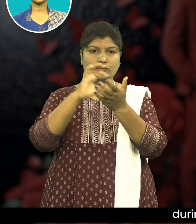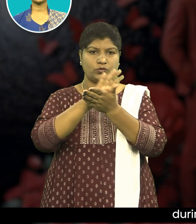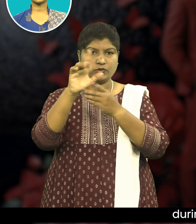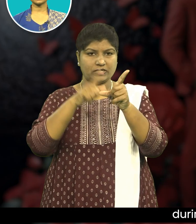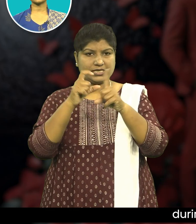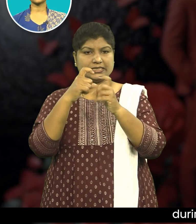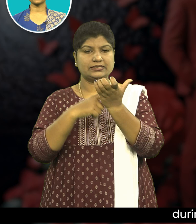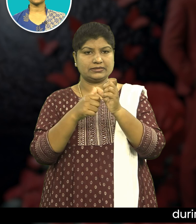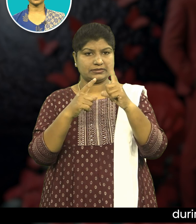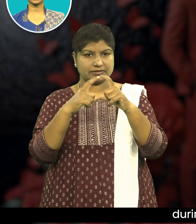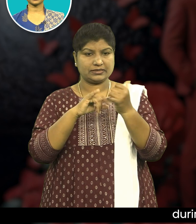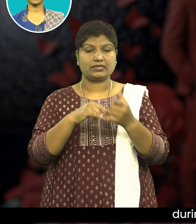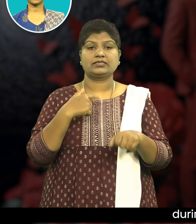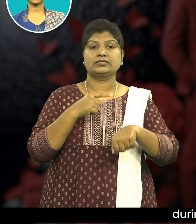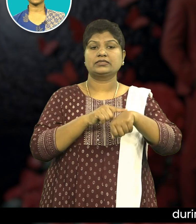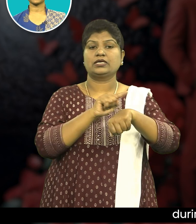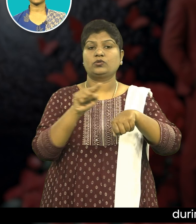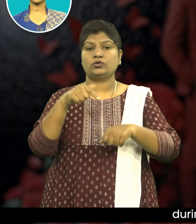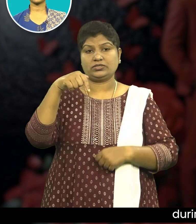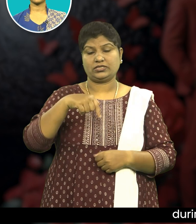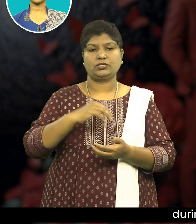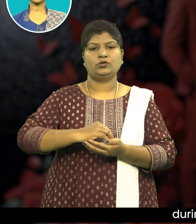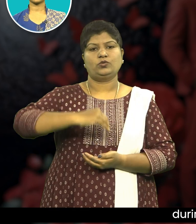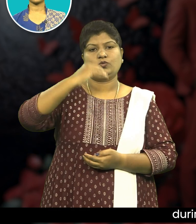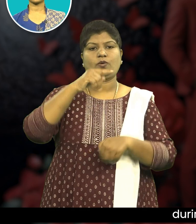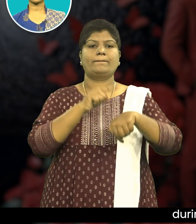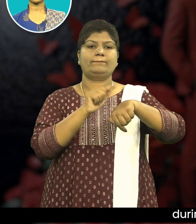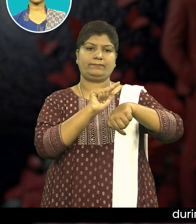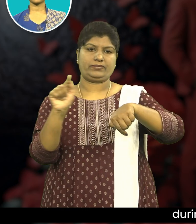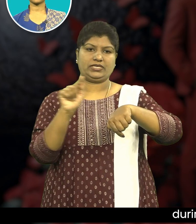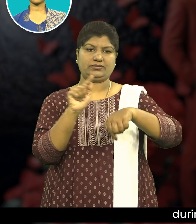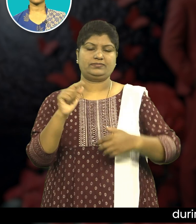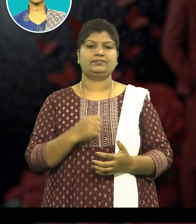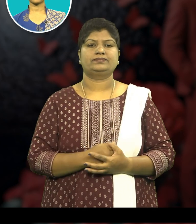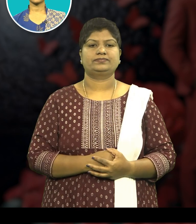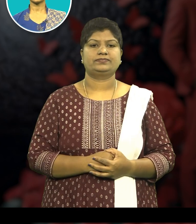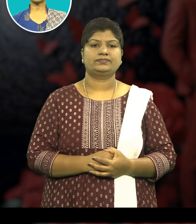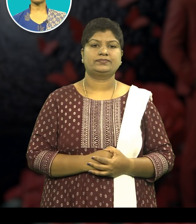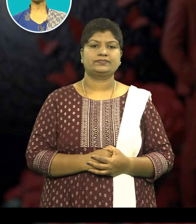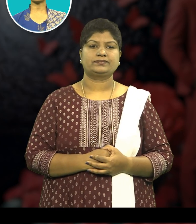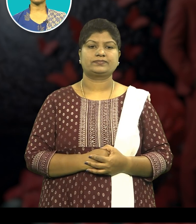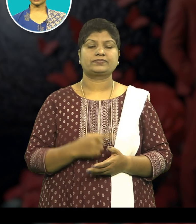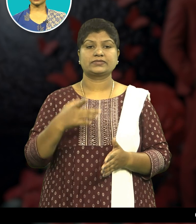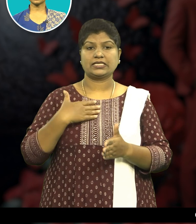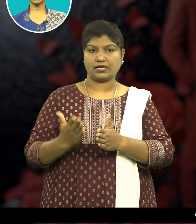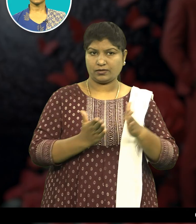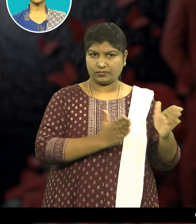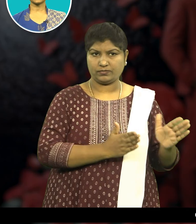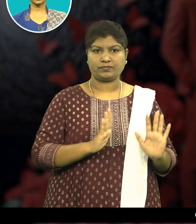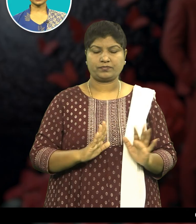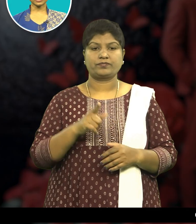necessary during this growth period. Apart from